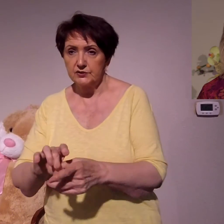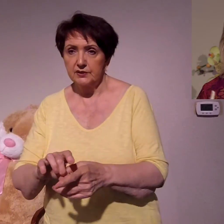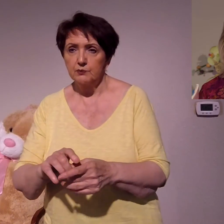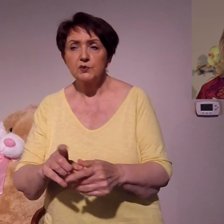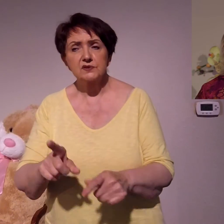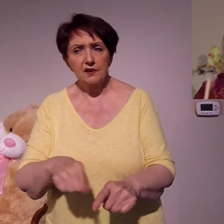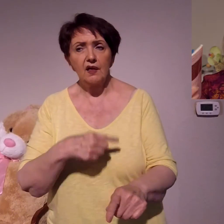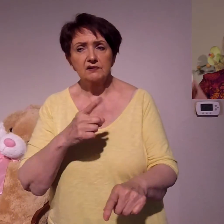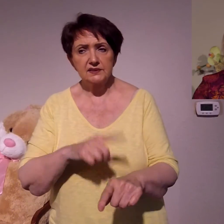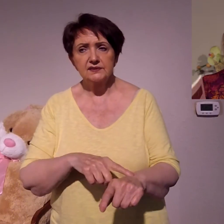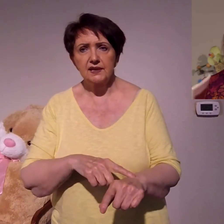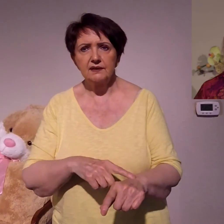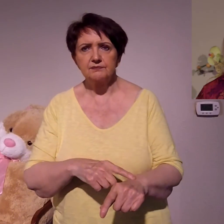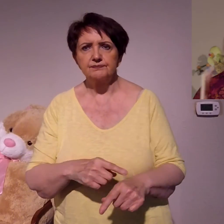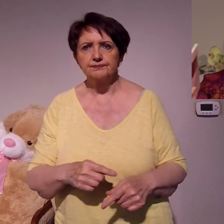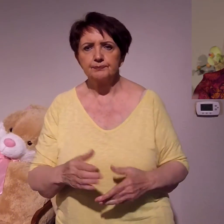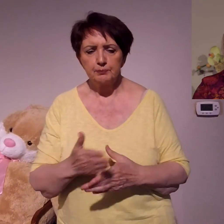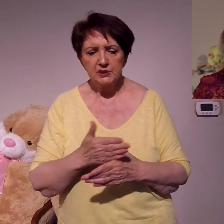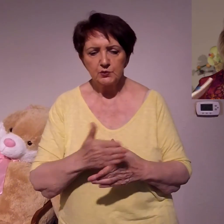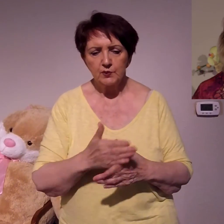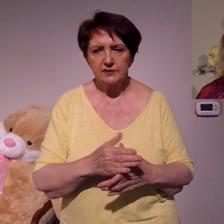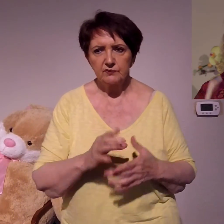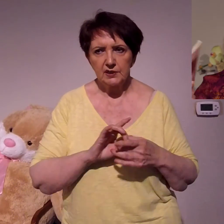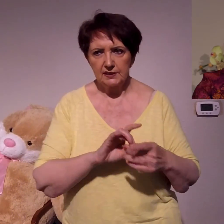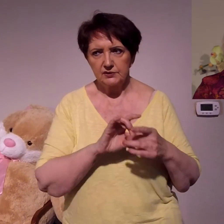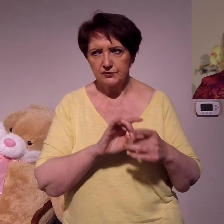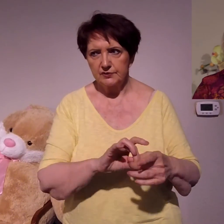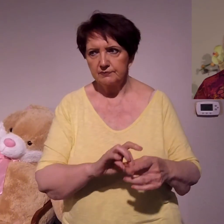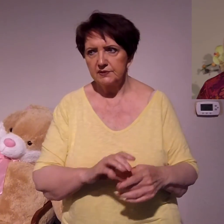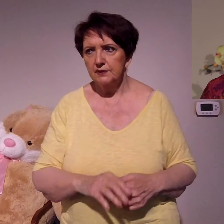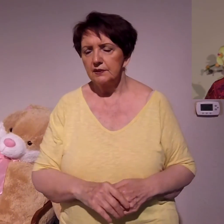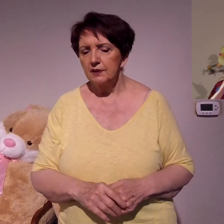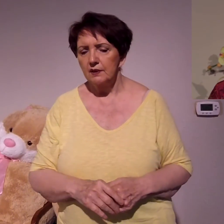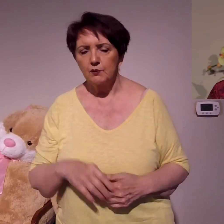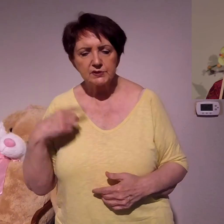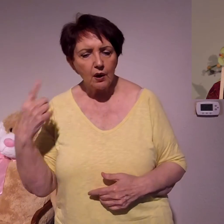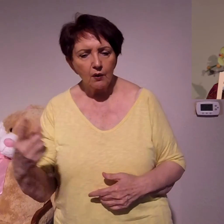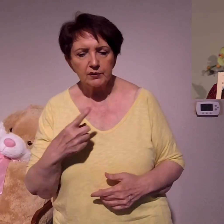life, myself, where I was going with it. And